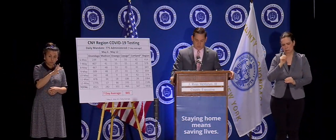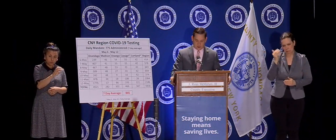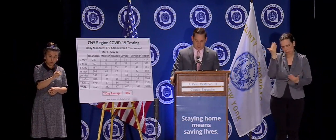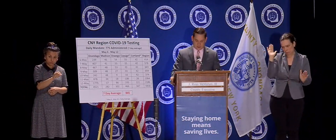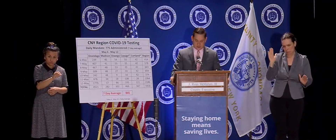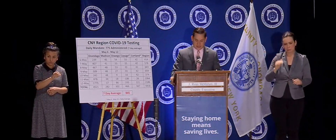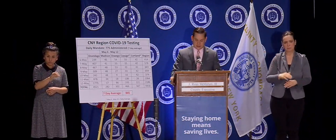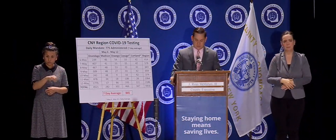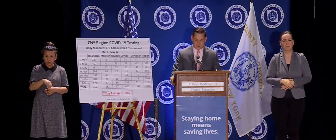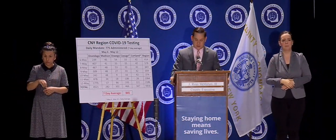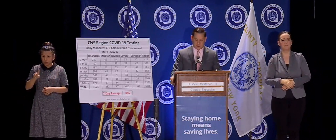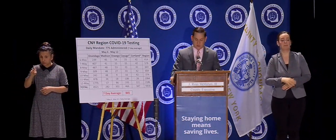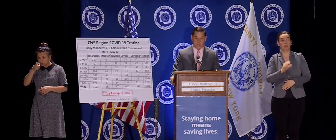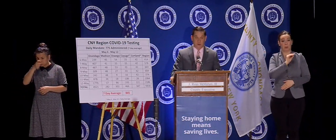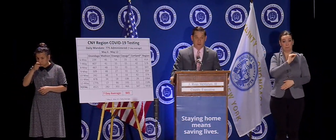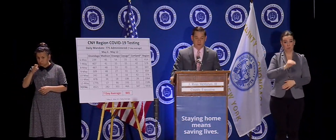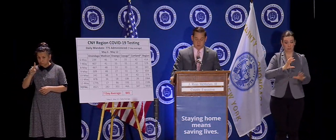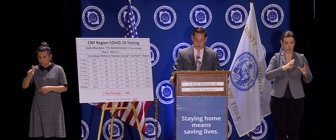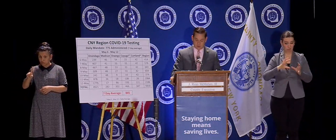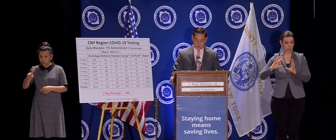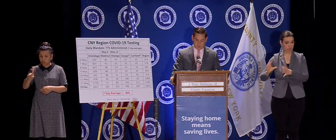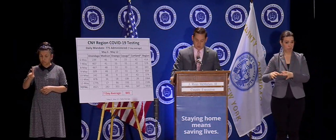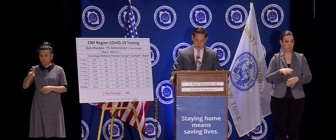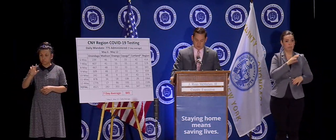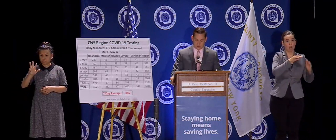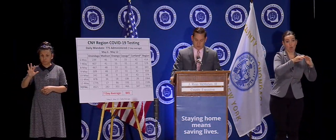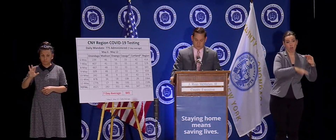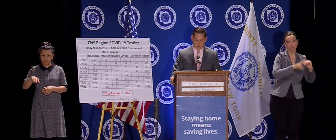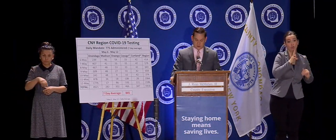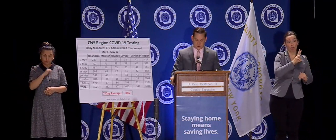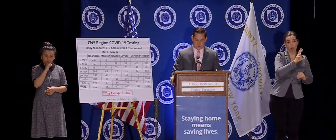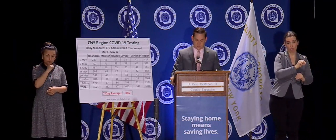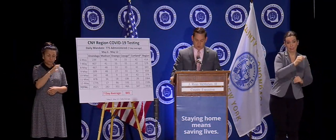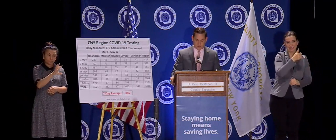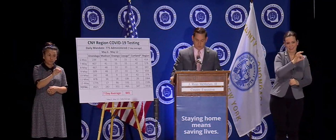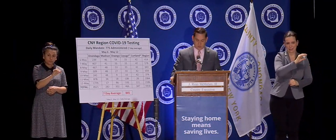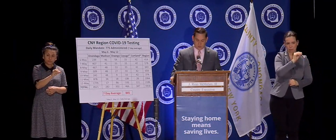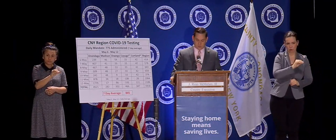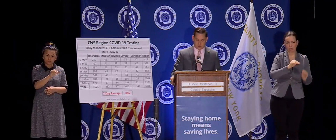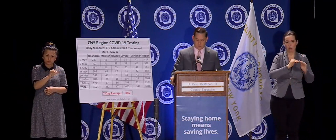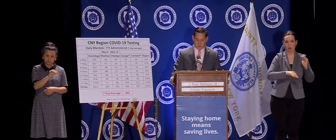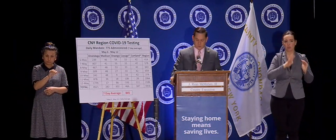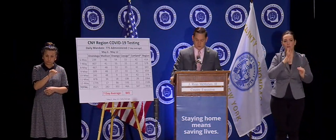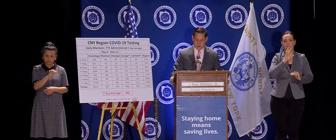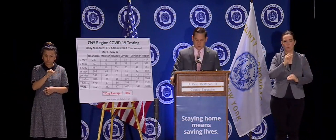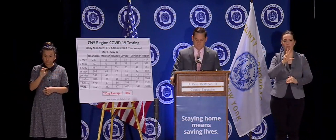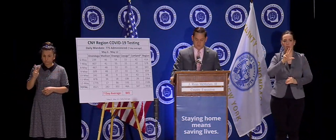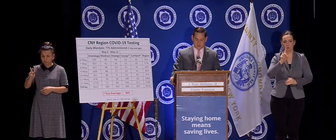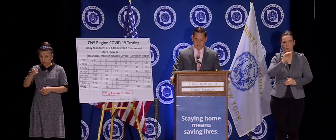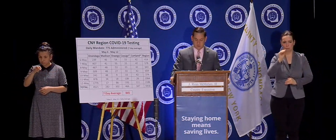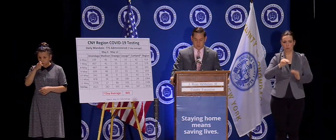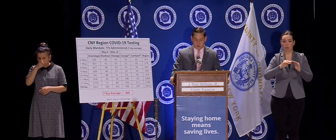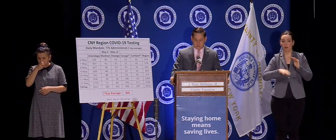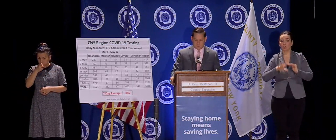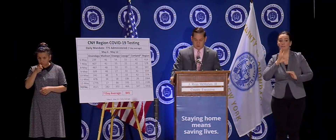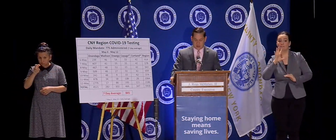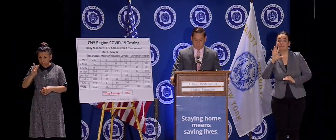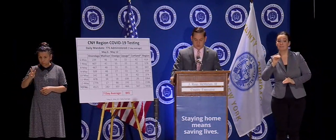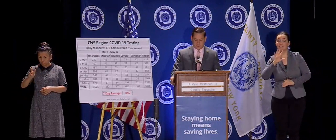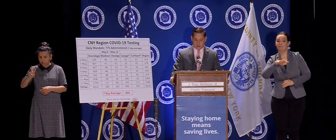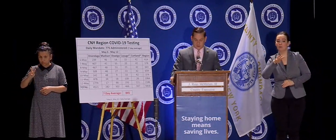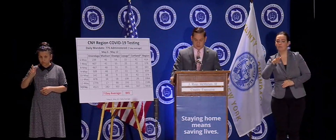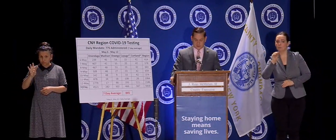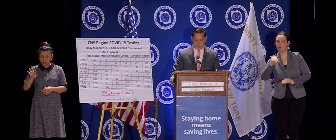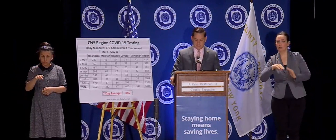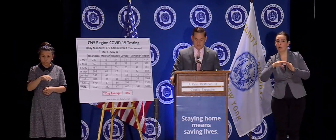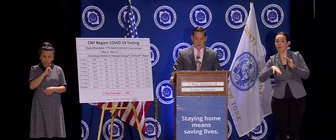breakdown, 19% are under 30 years of age, 31% are under 40, 44% are under 50,